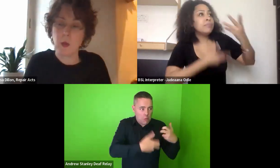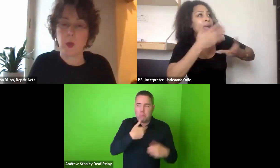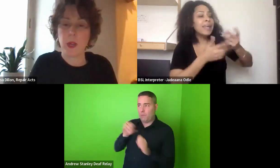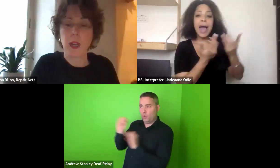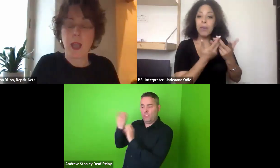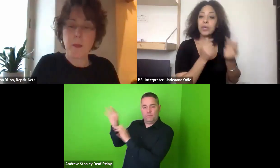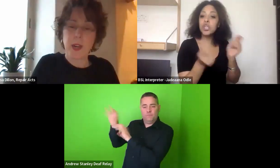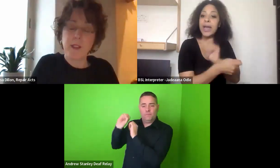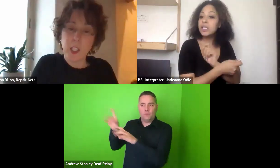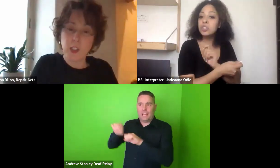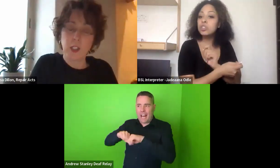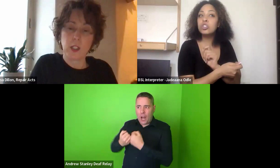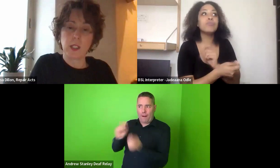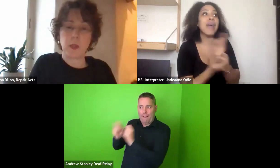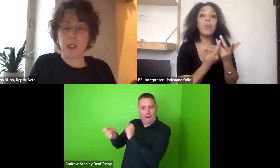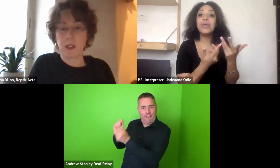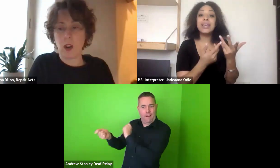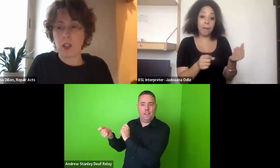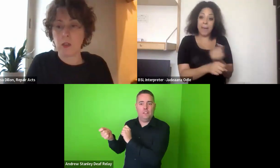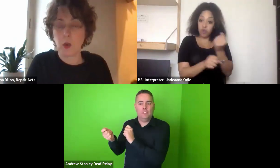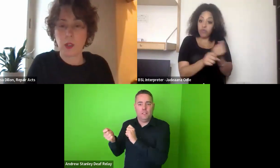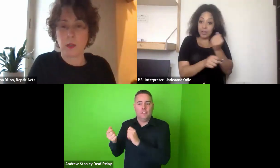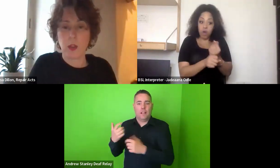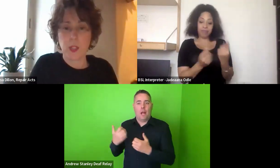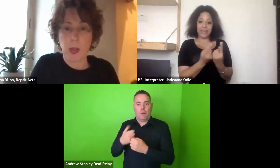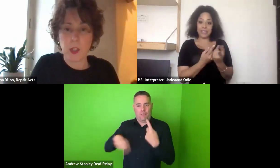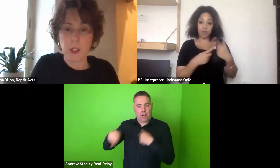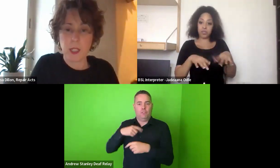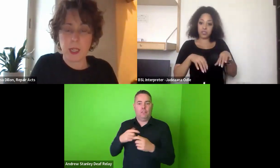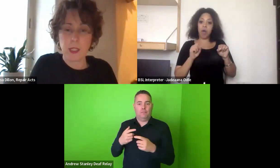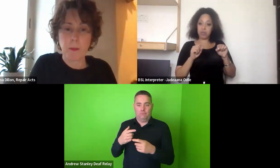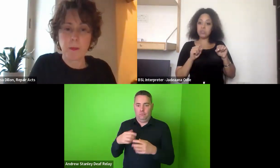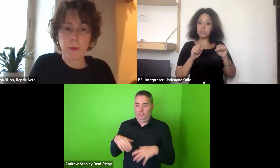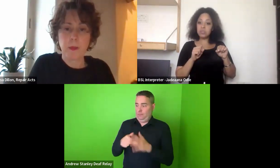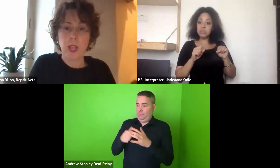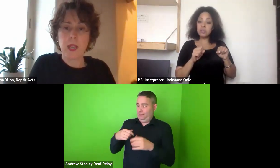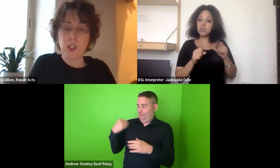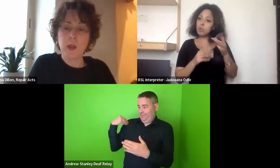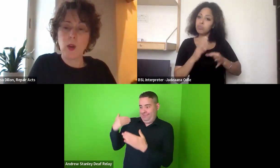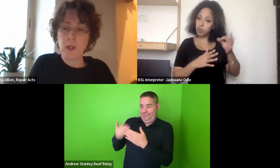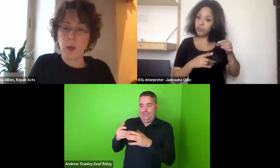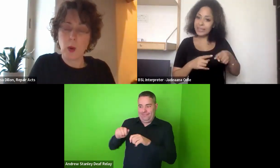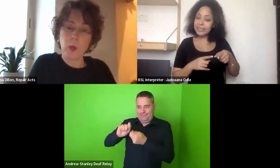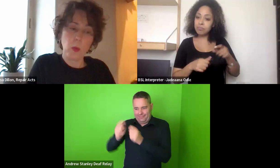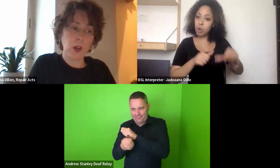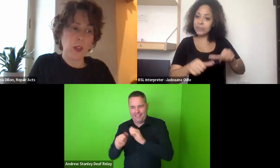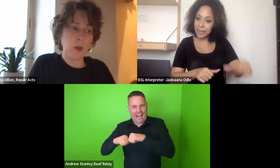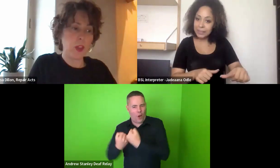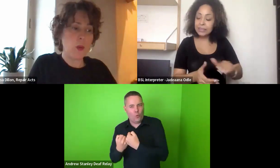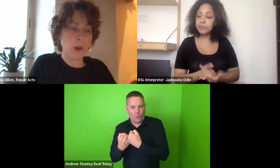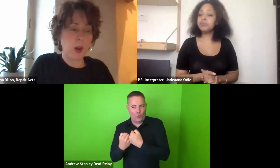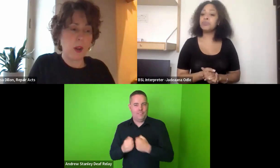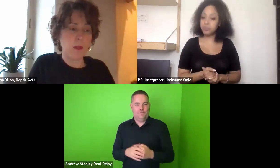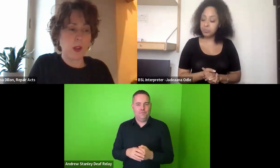ways in which we are manufacturing goods, which is at the heart, of course, of this matter in a sense. And in doing all of that work, we work